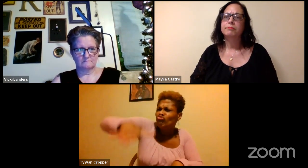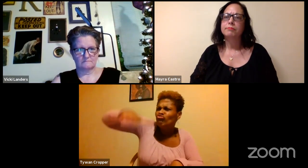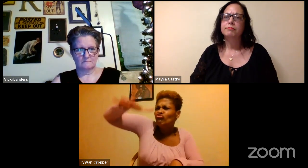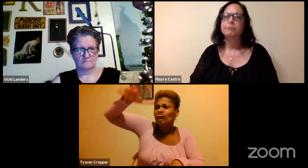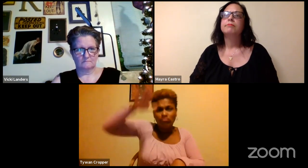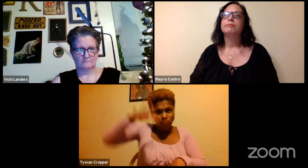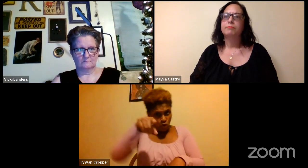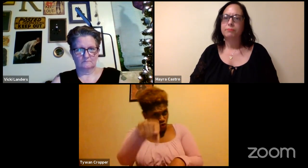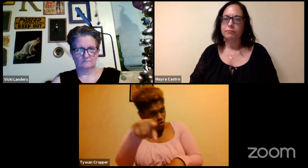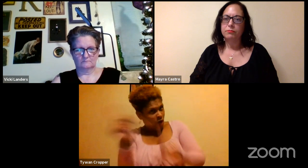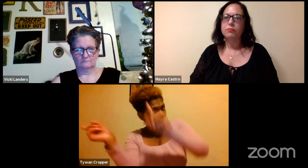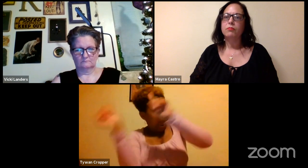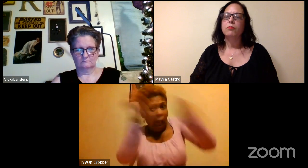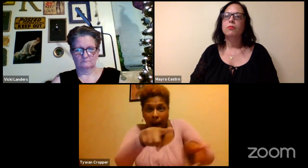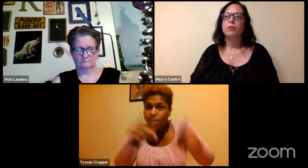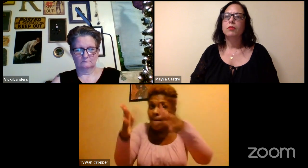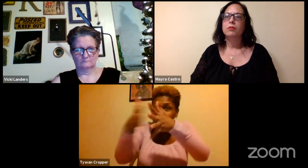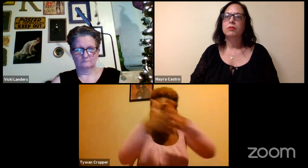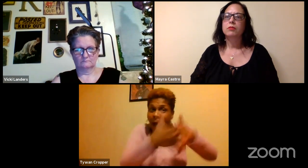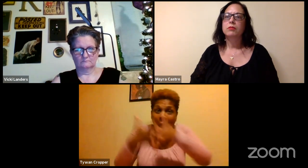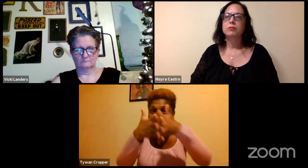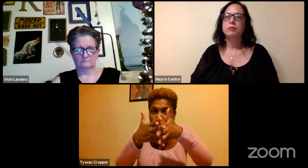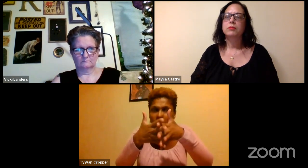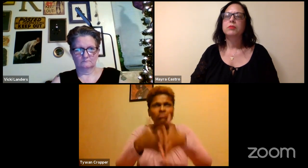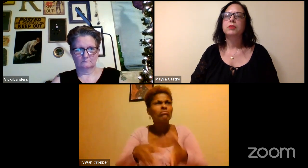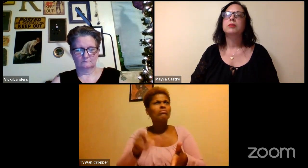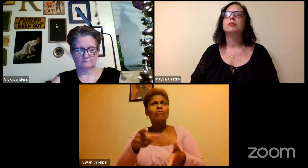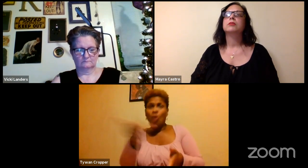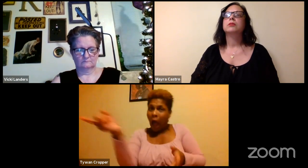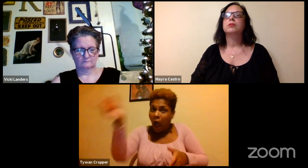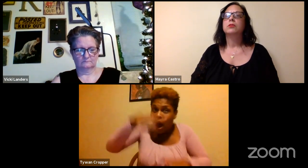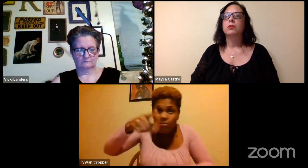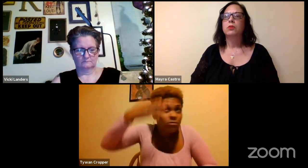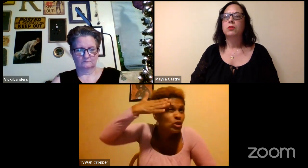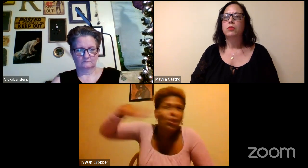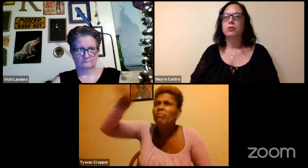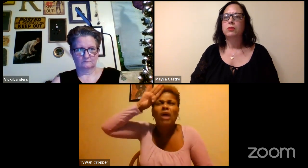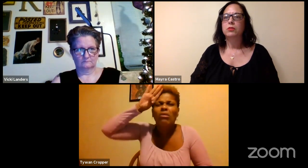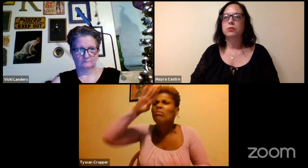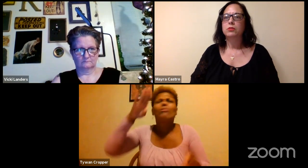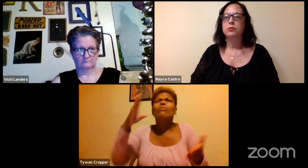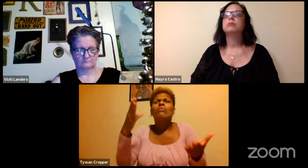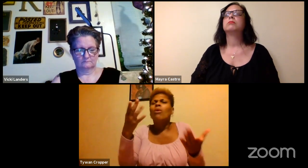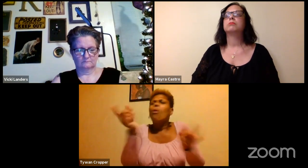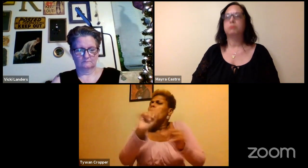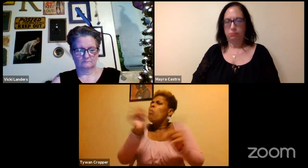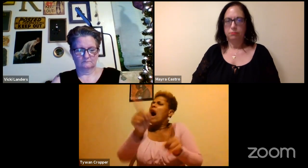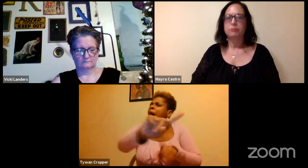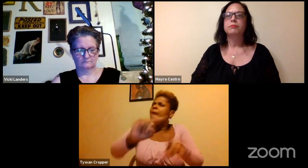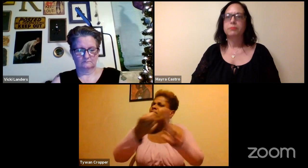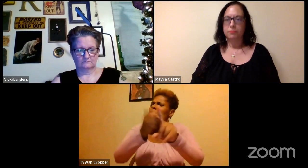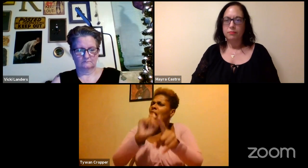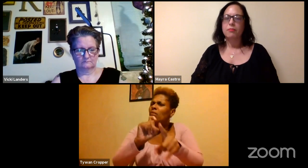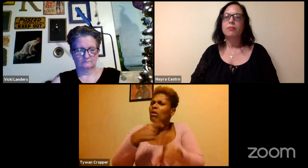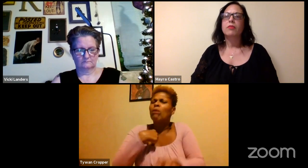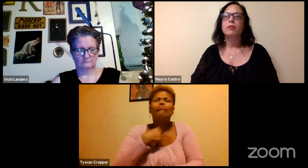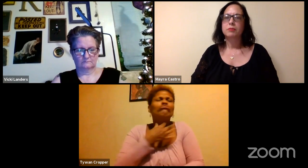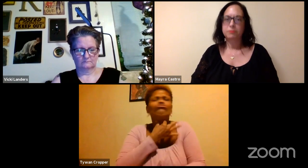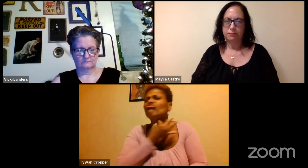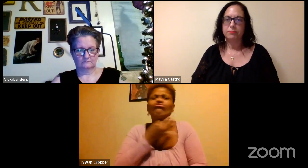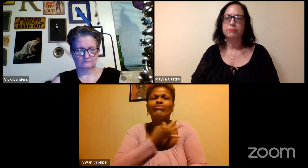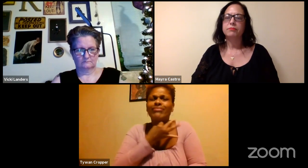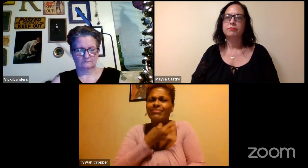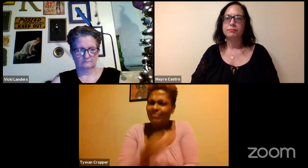I wanted to know, where did you grow up? Did you grow up in America or Cuba? I